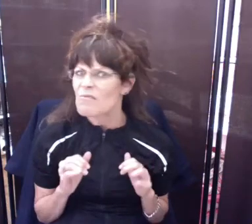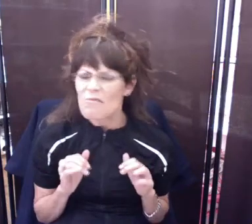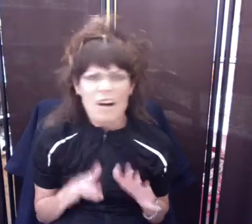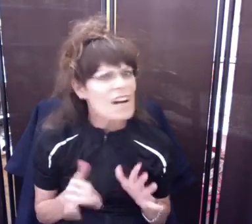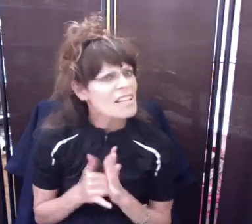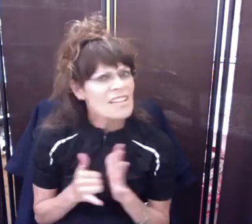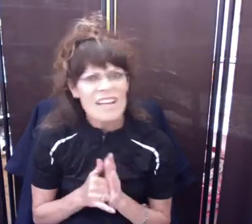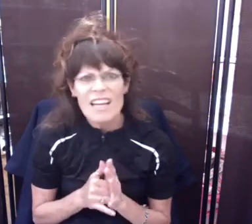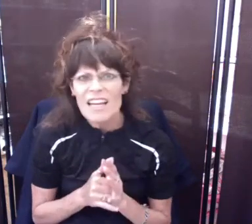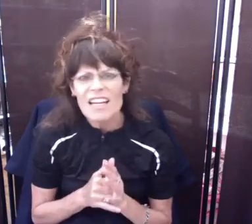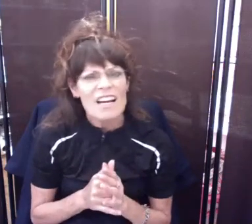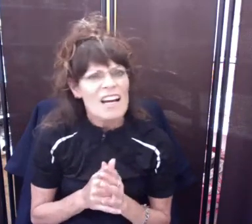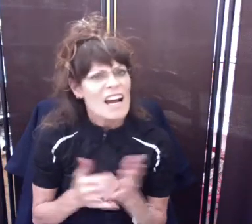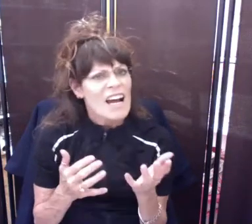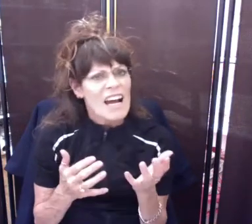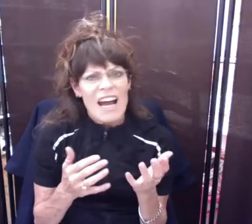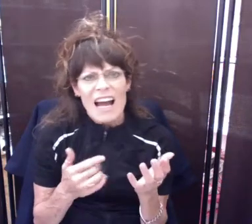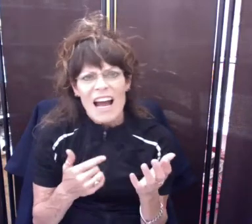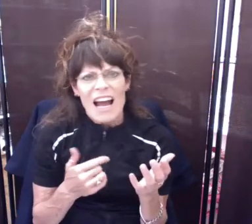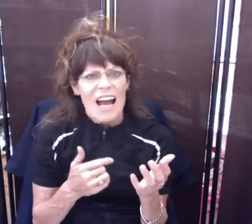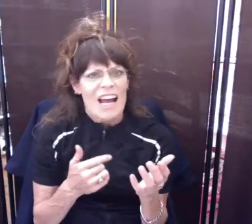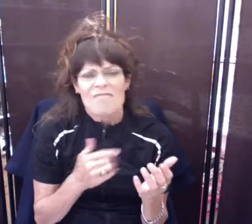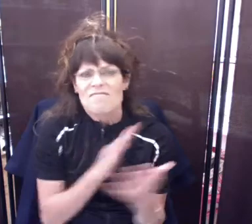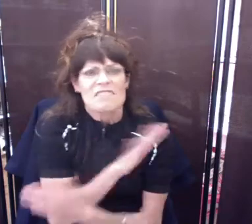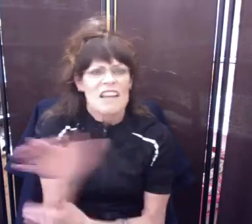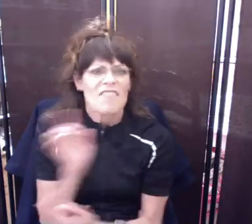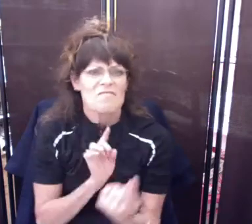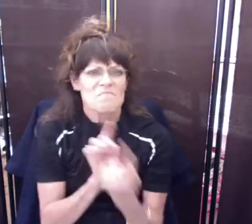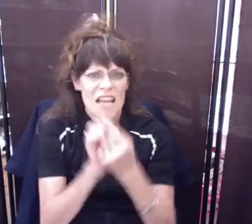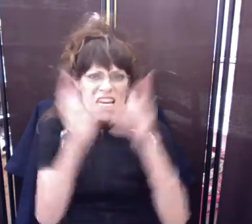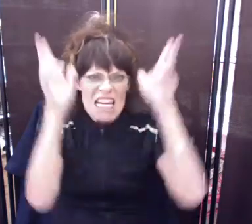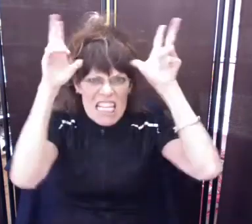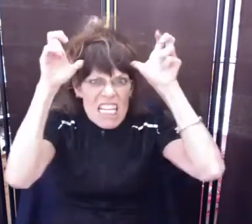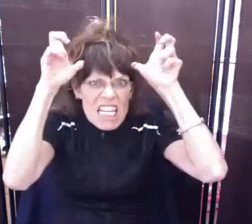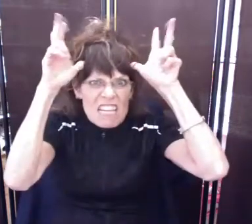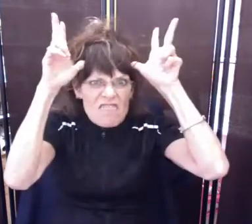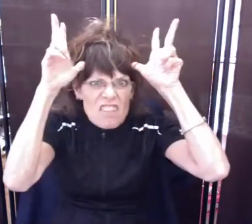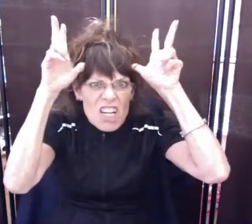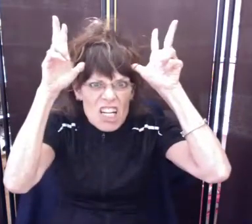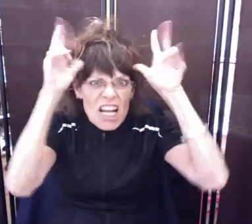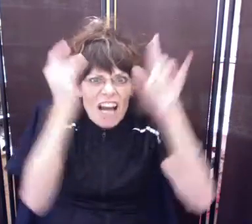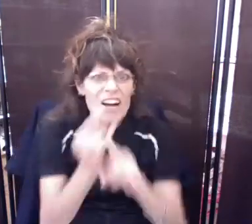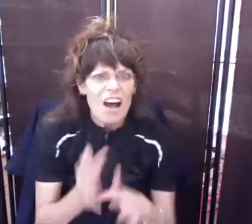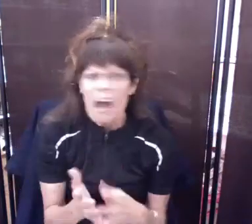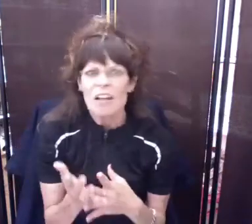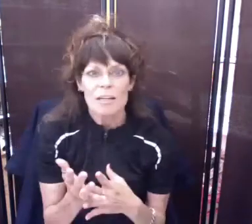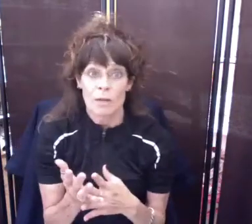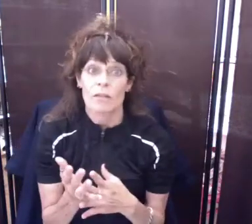alcoholic. I've met a lot of alcoholics that have done some evil things. What happens is we're not